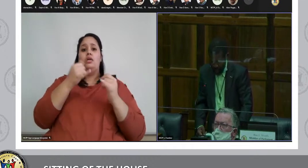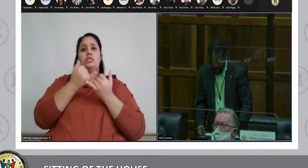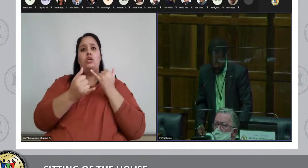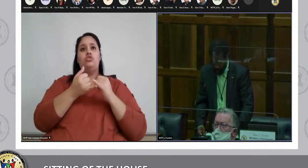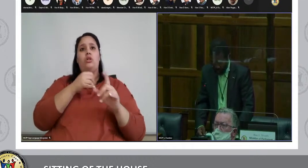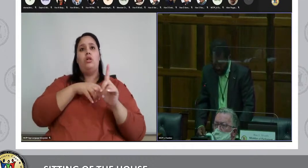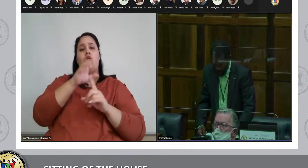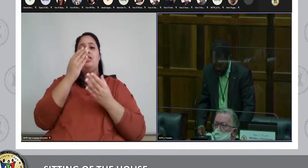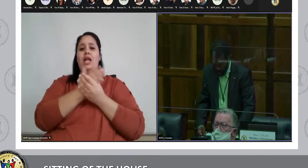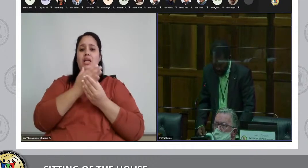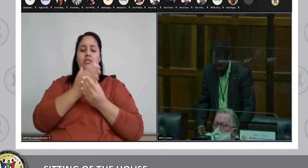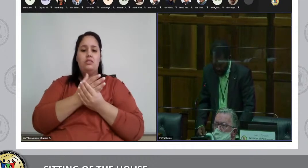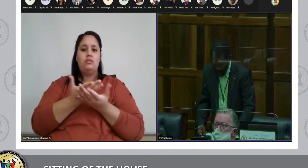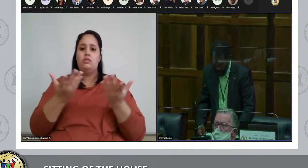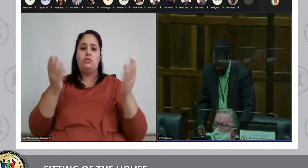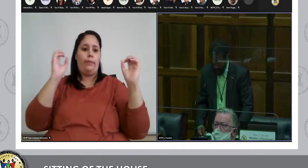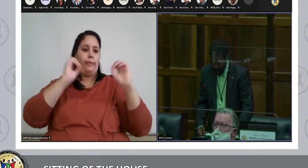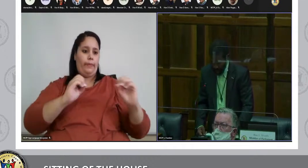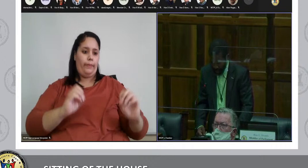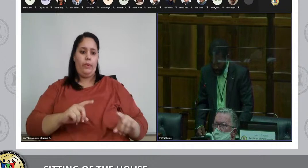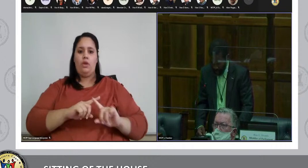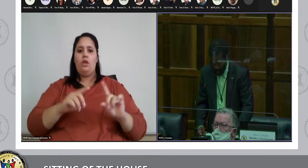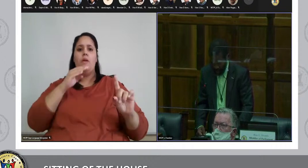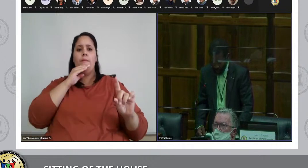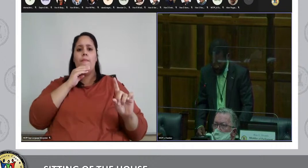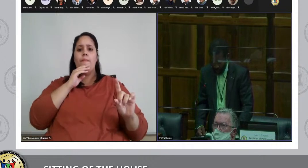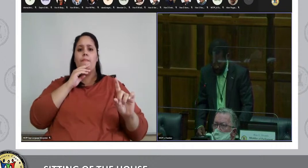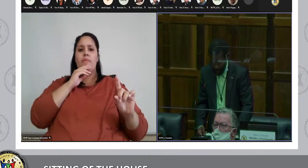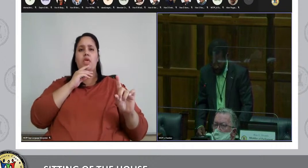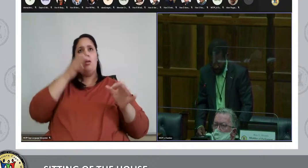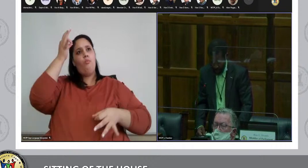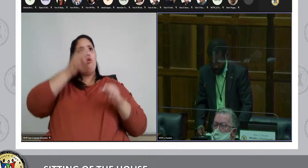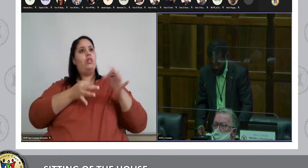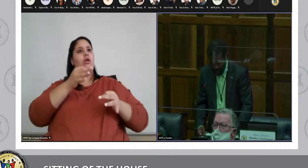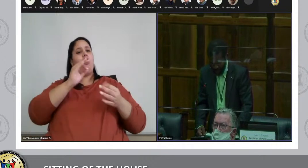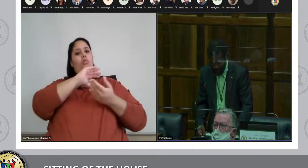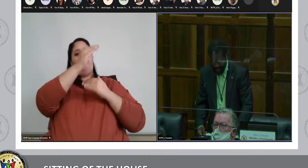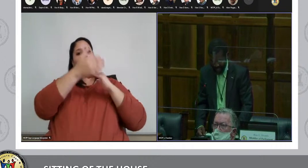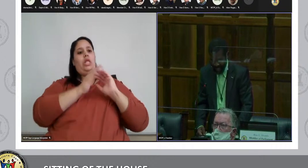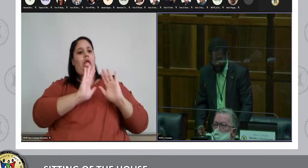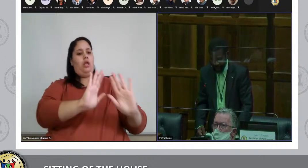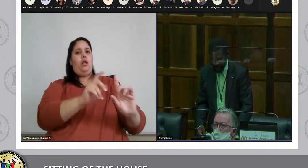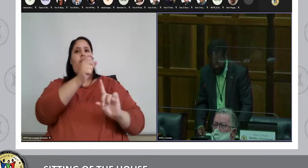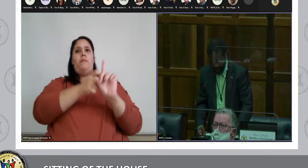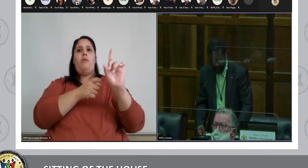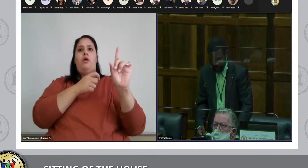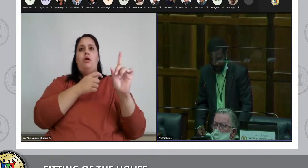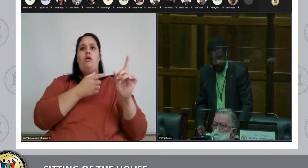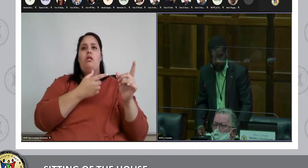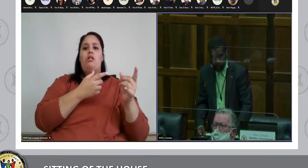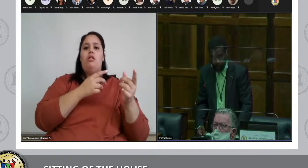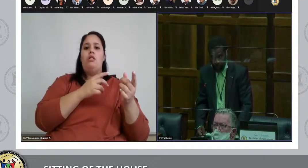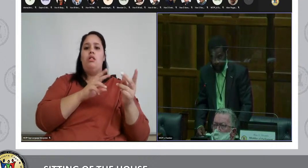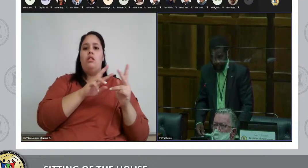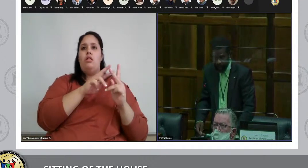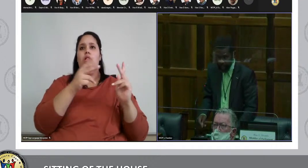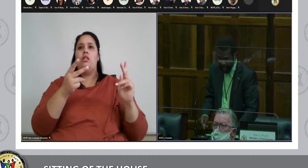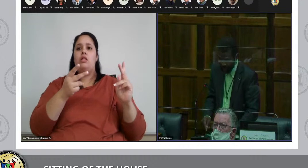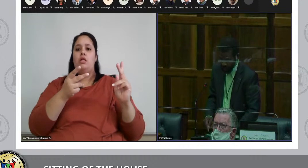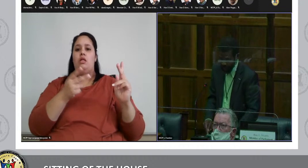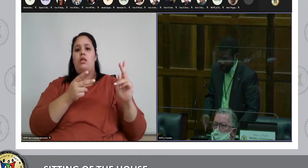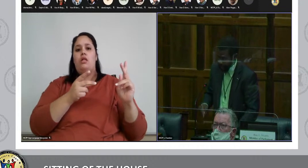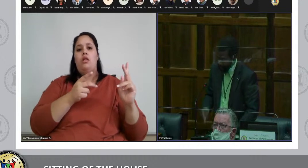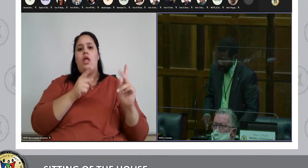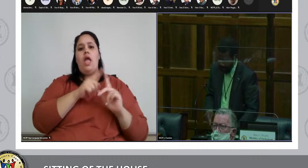show a misogynistic and patriarchal regime that protects the perpetrators and fails the victim. And this